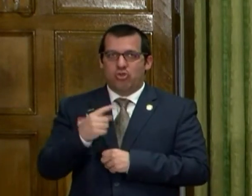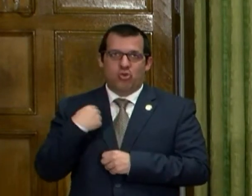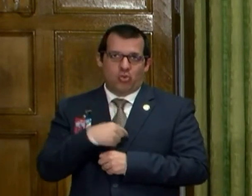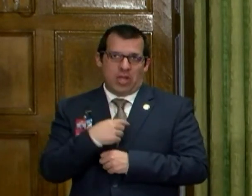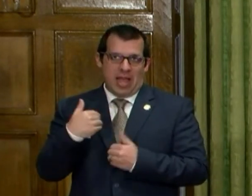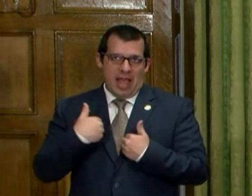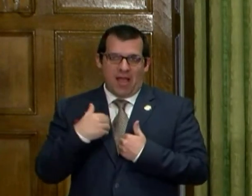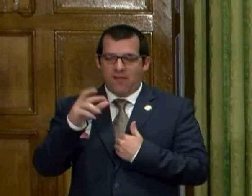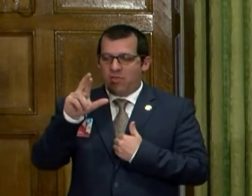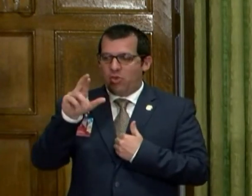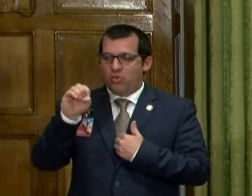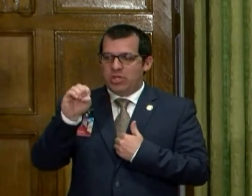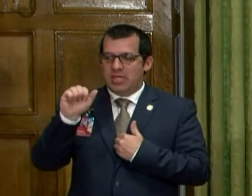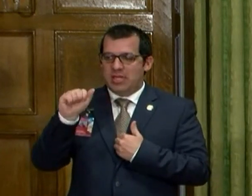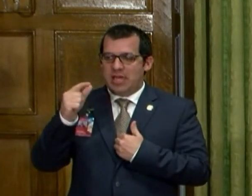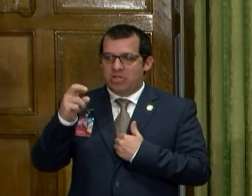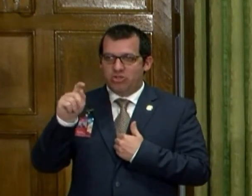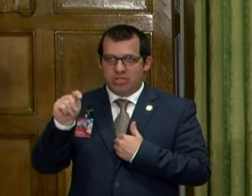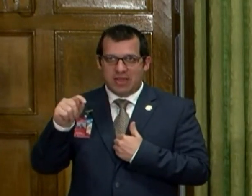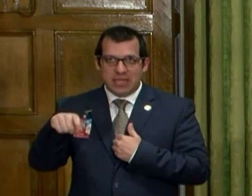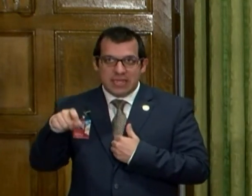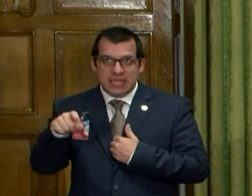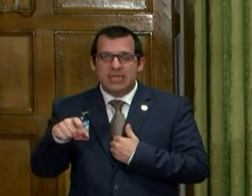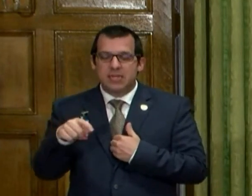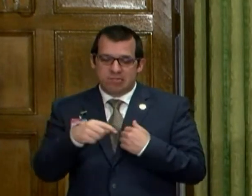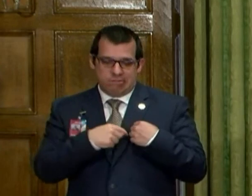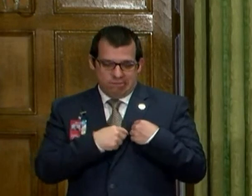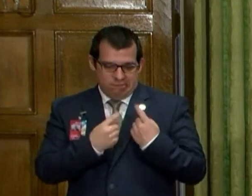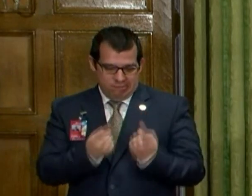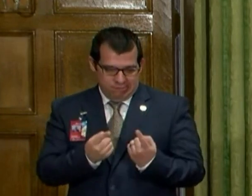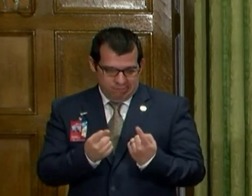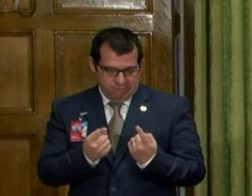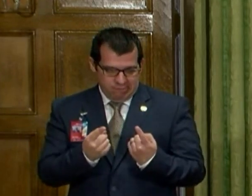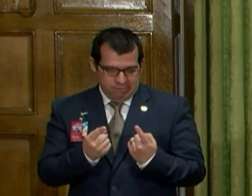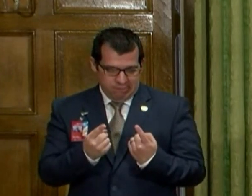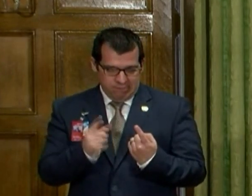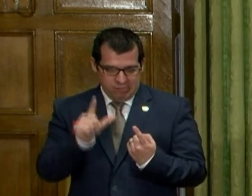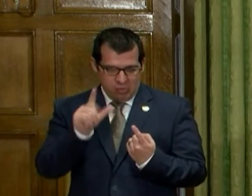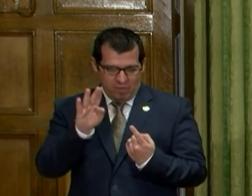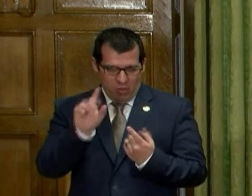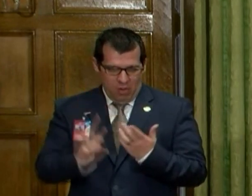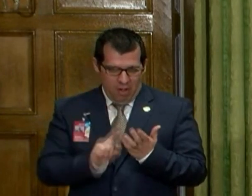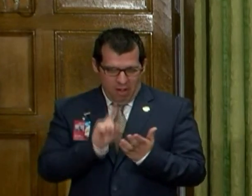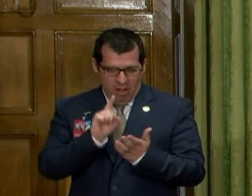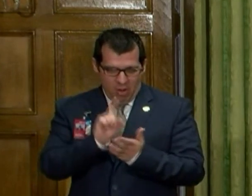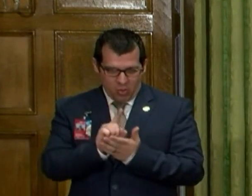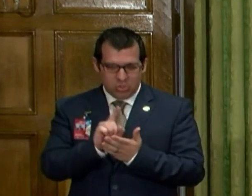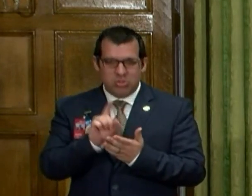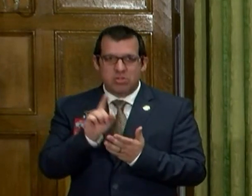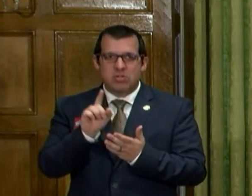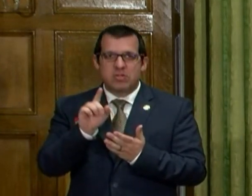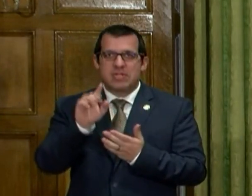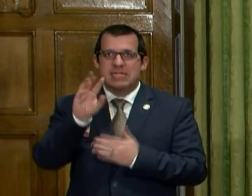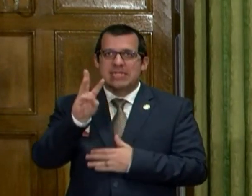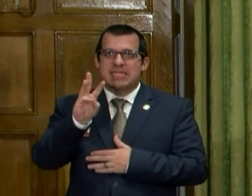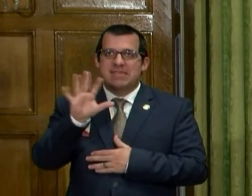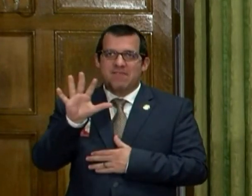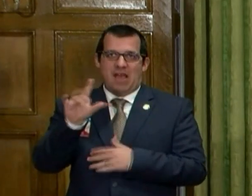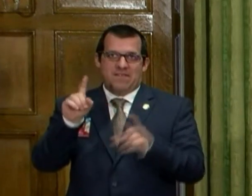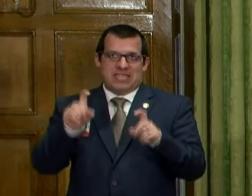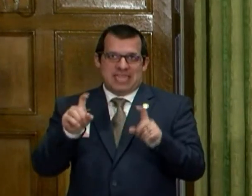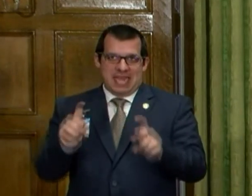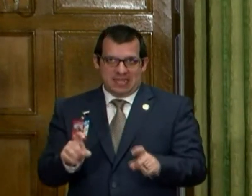the reagents that are needed. And over the last 24 hours, we've had 65